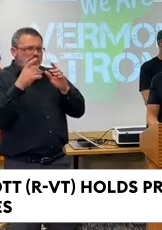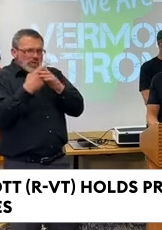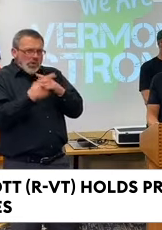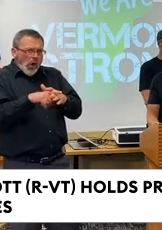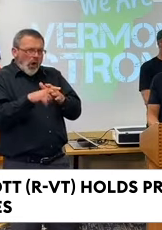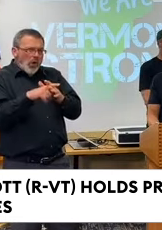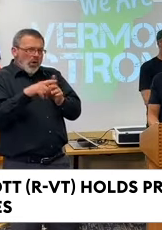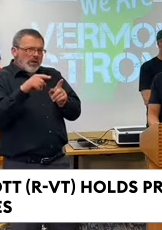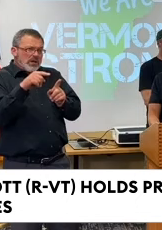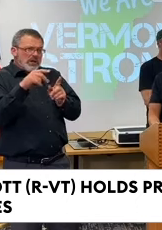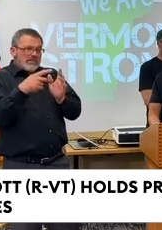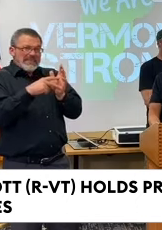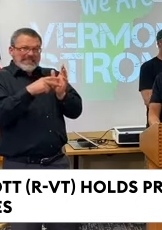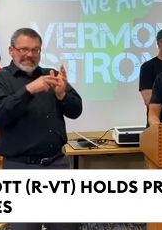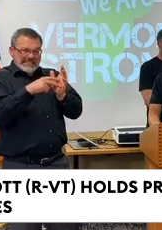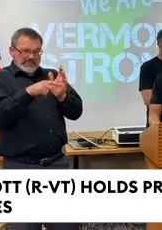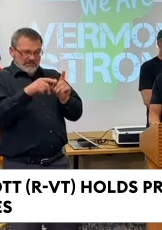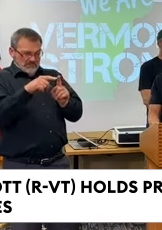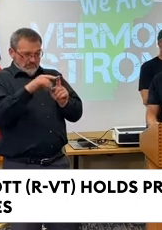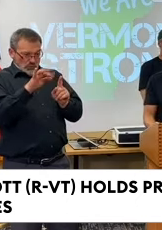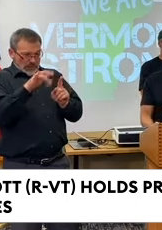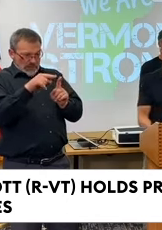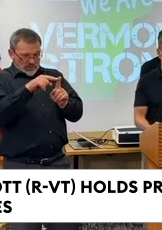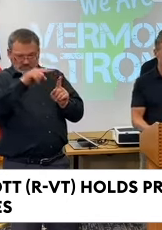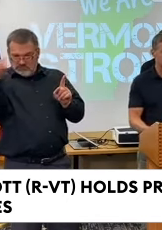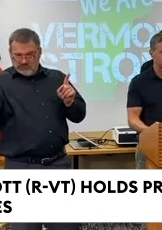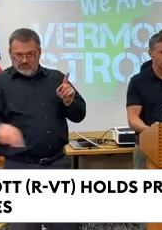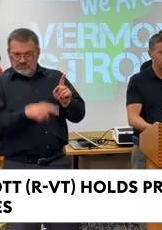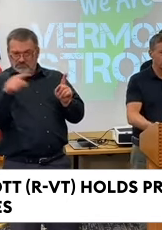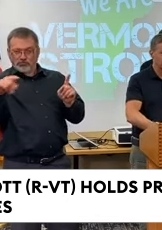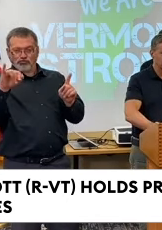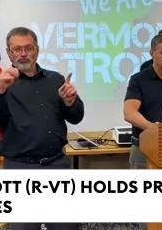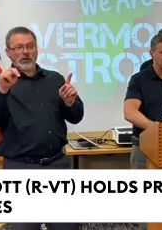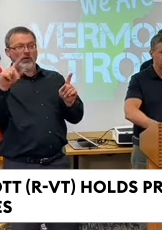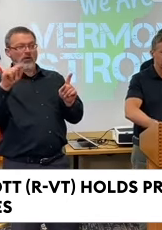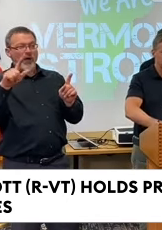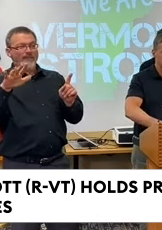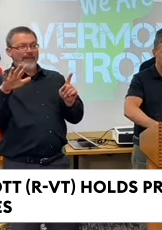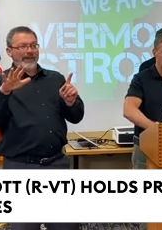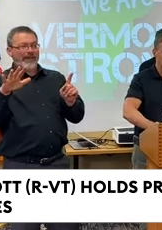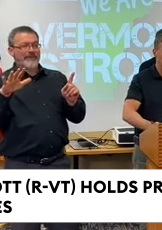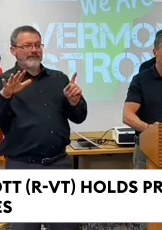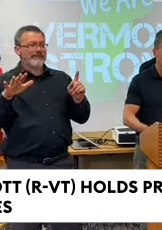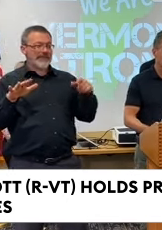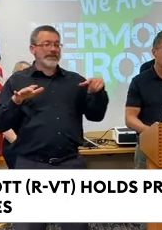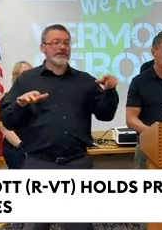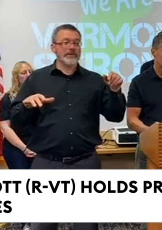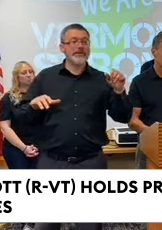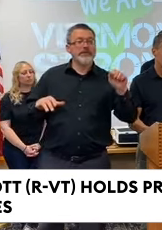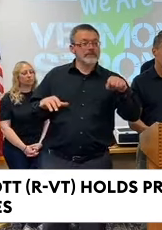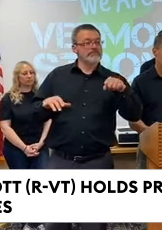2025. I think January 25. Unless a state requests an extension and it's approved.